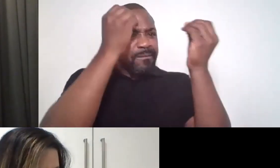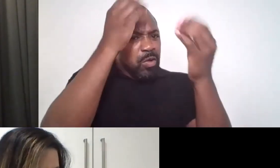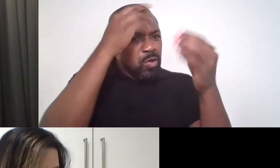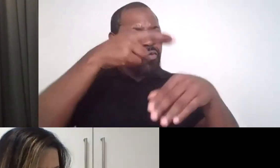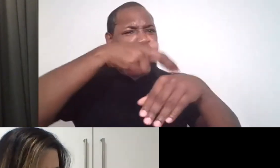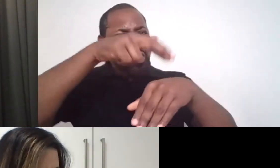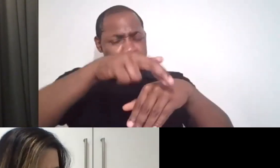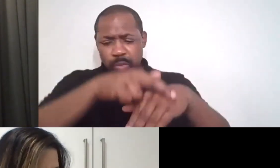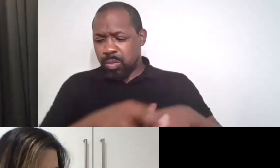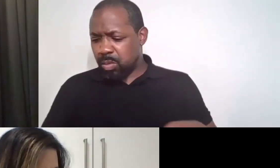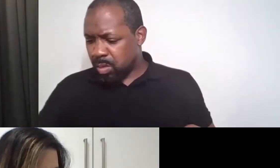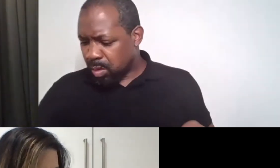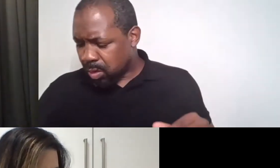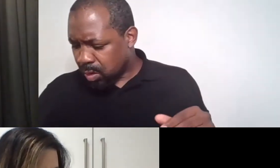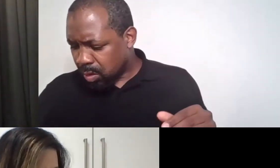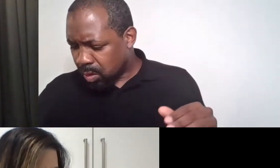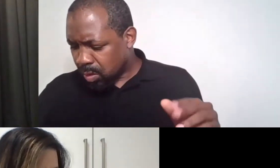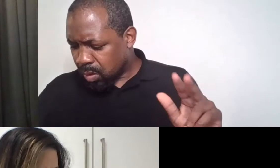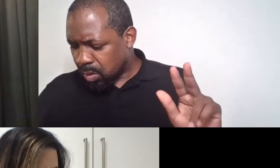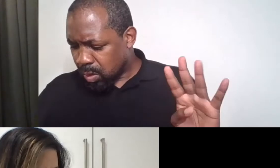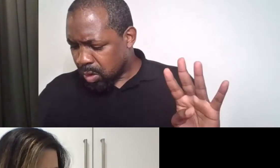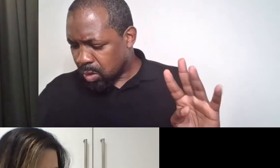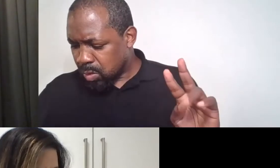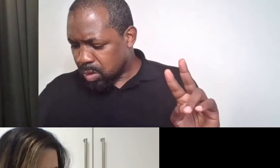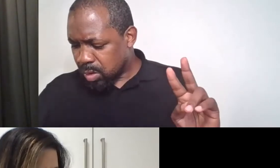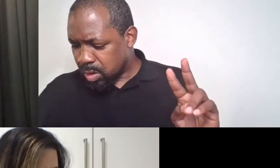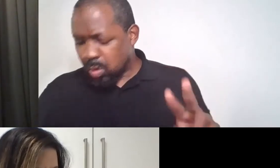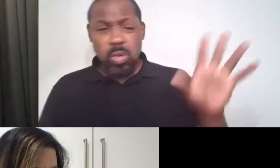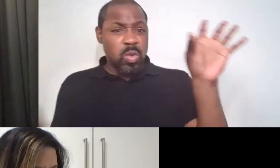many requests we had for information and referral in June?